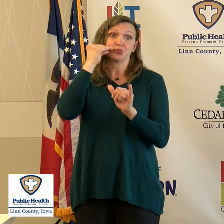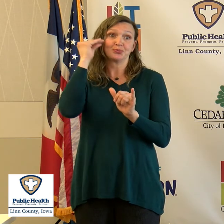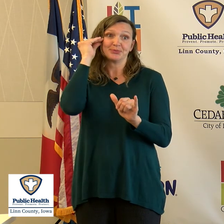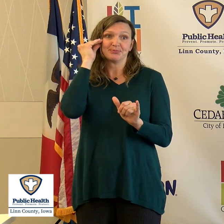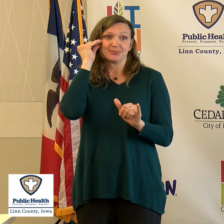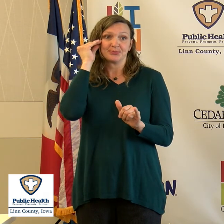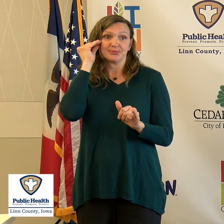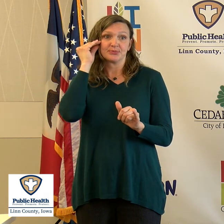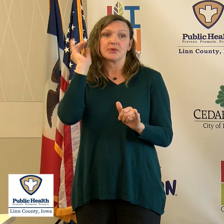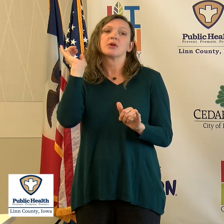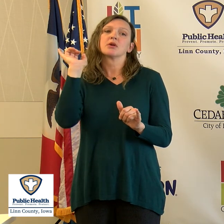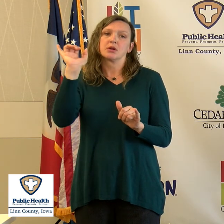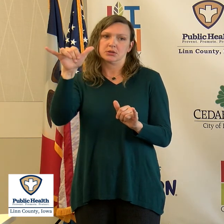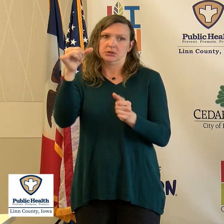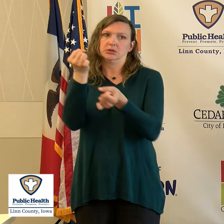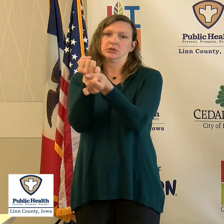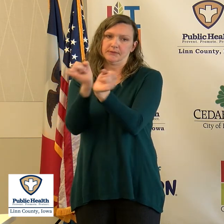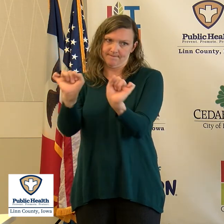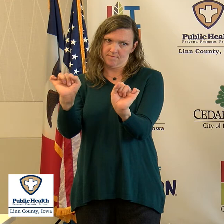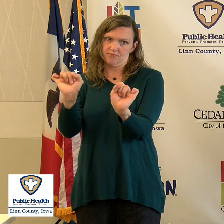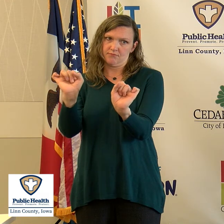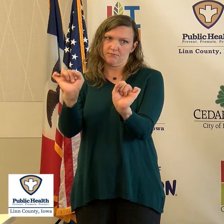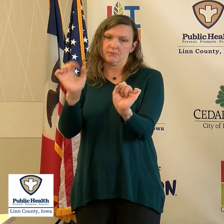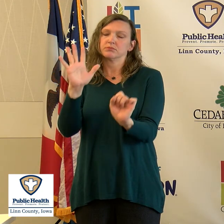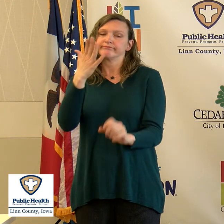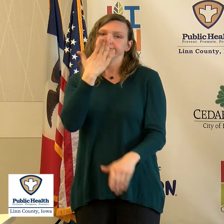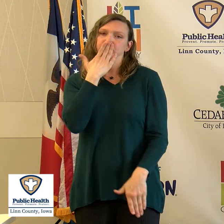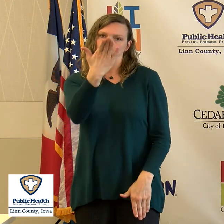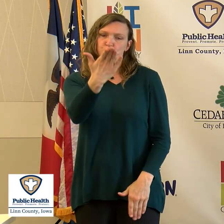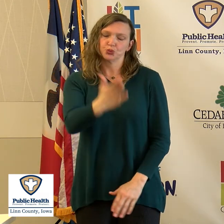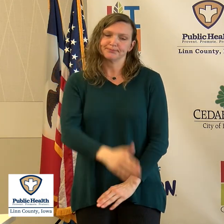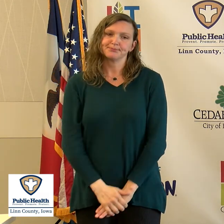and be well. Thank you.